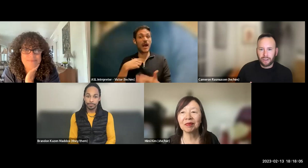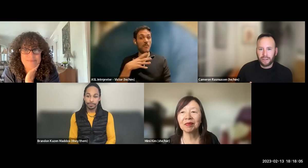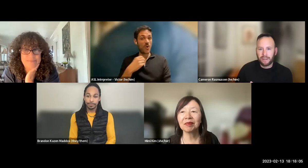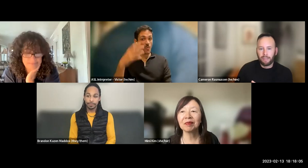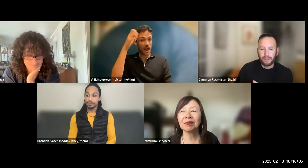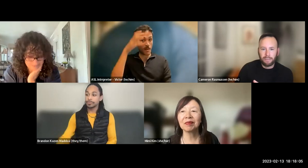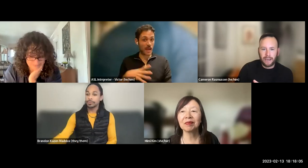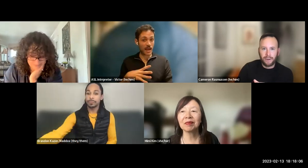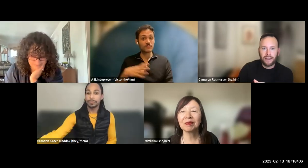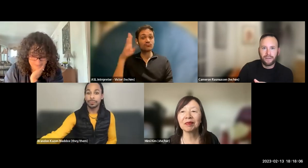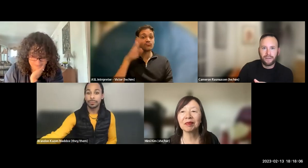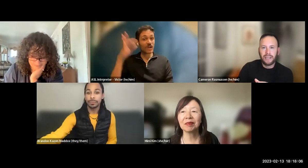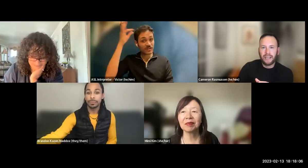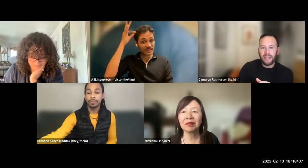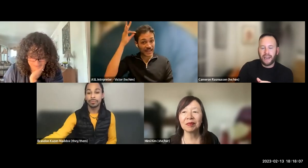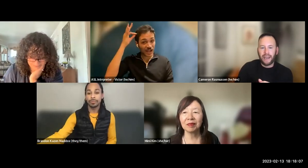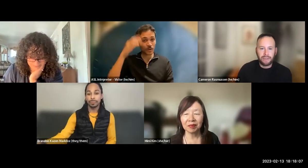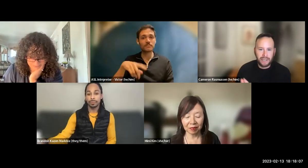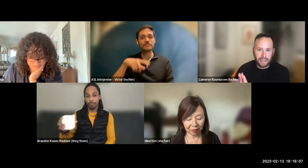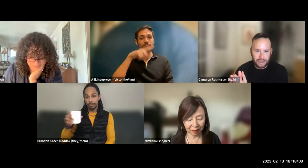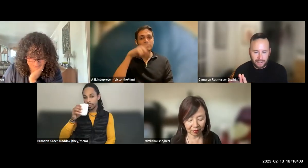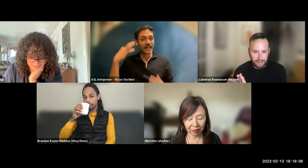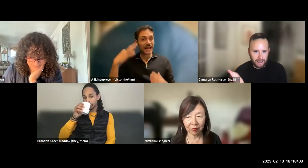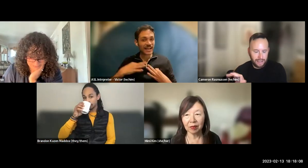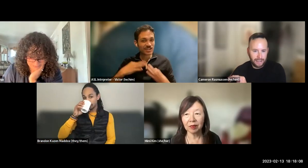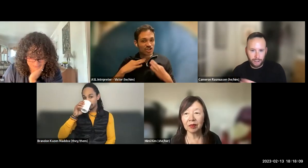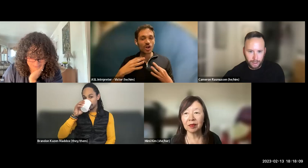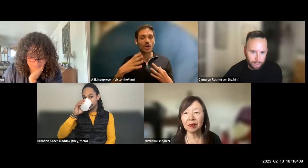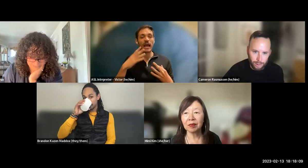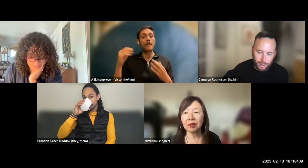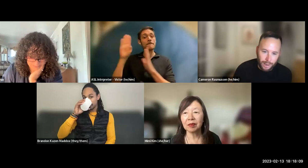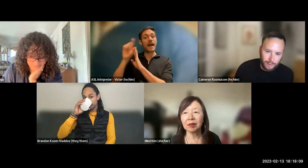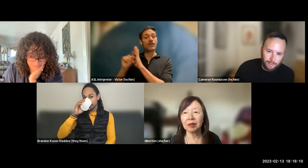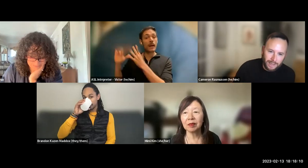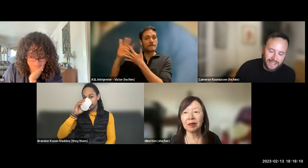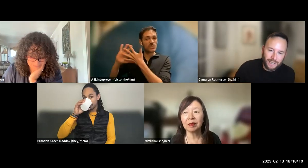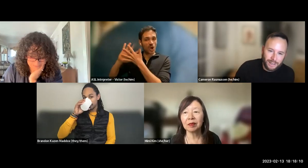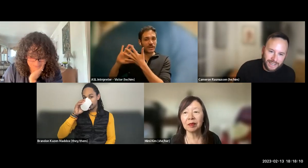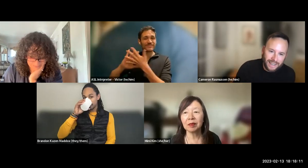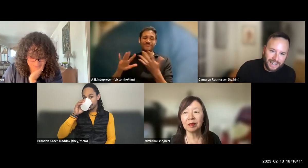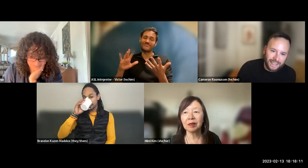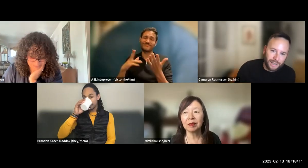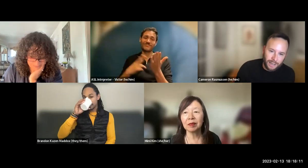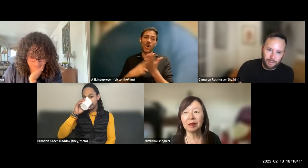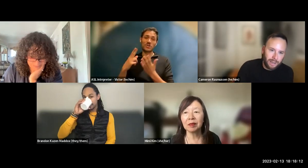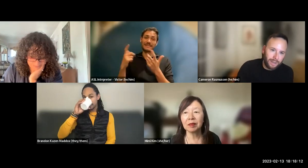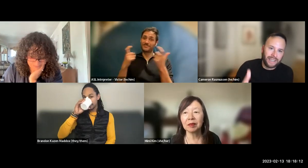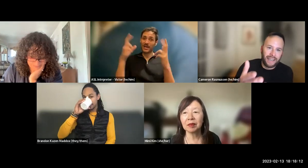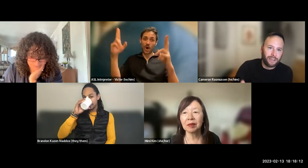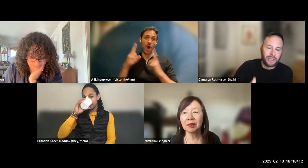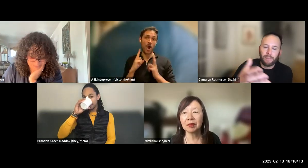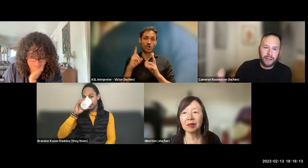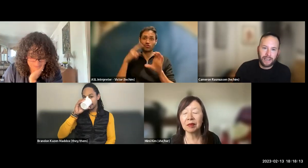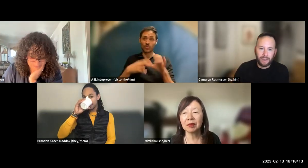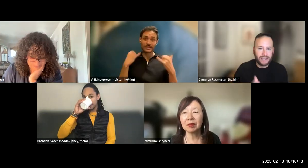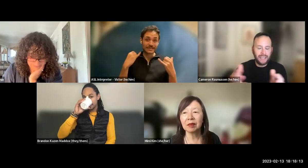black shirt and a blurred background. And I have to say, it is an incredible honor to be included tonight and talking with Mimi and